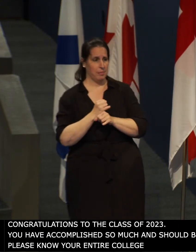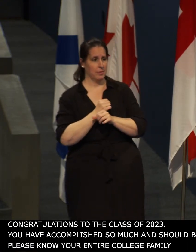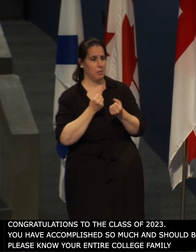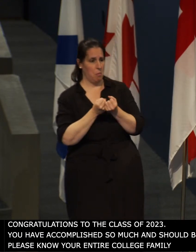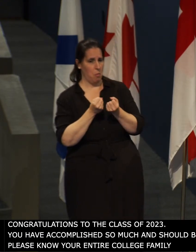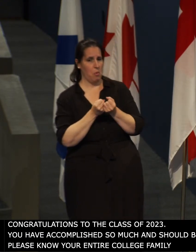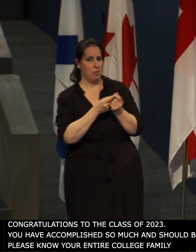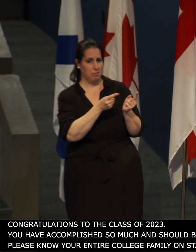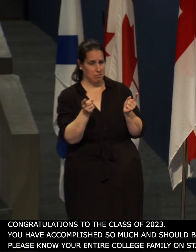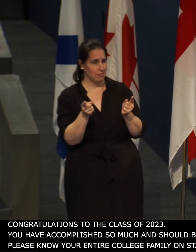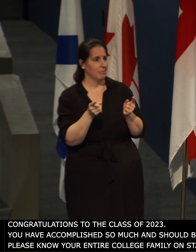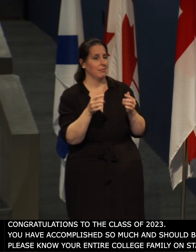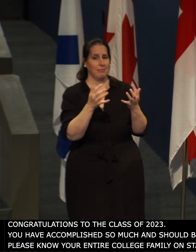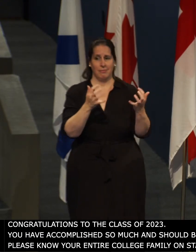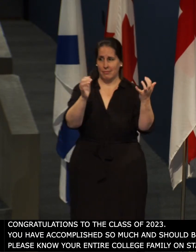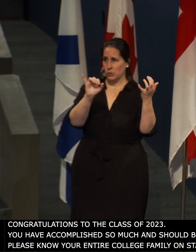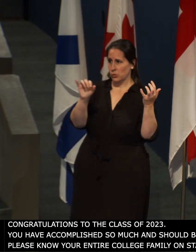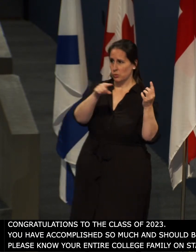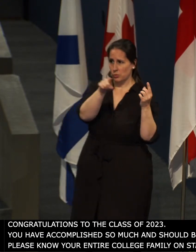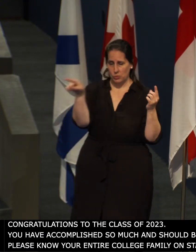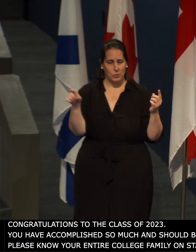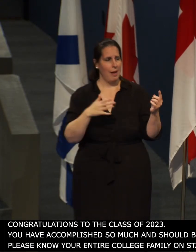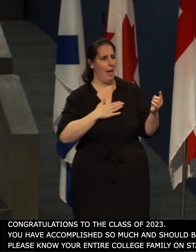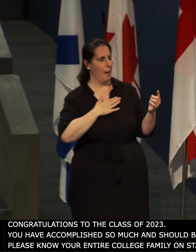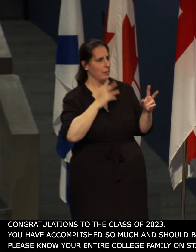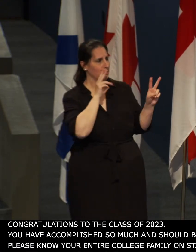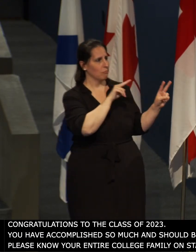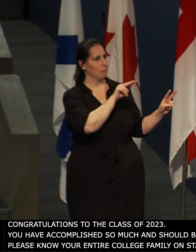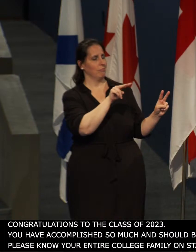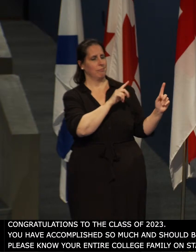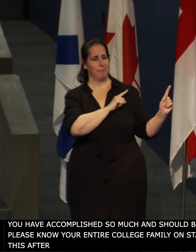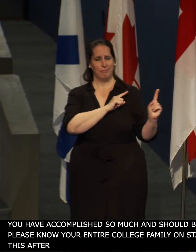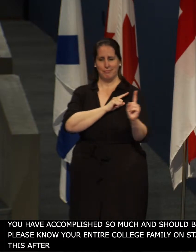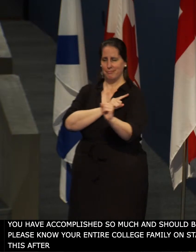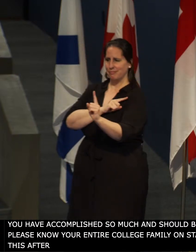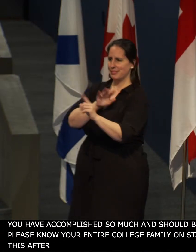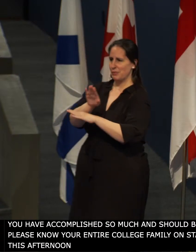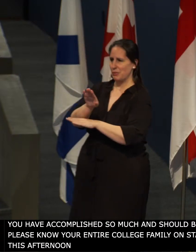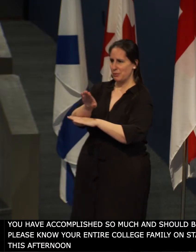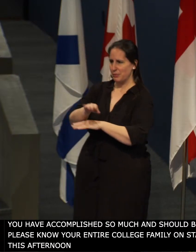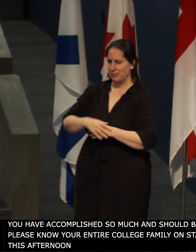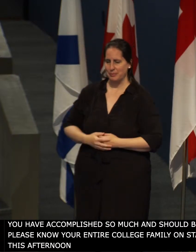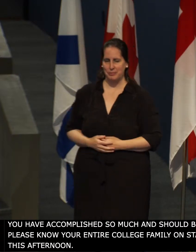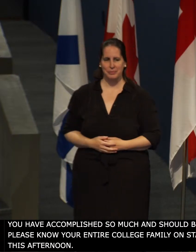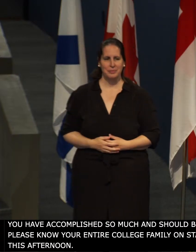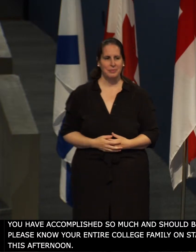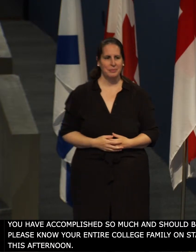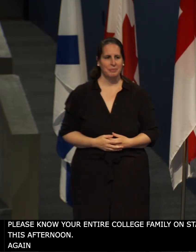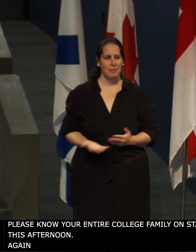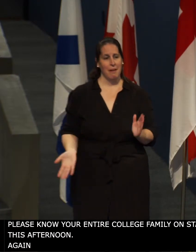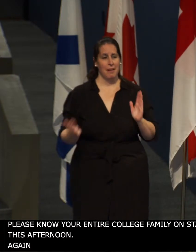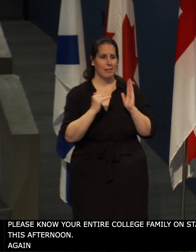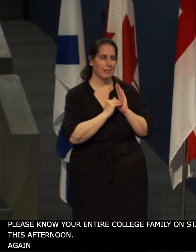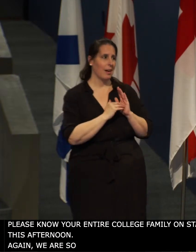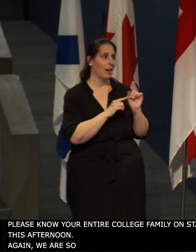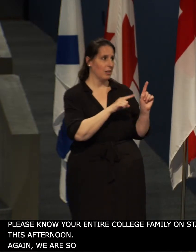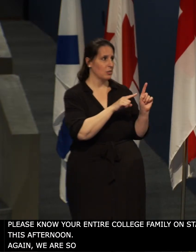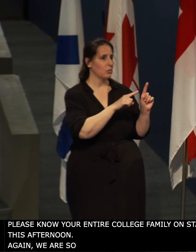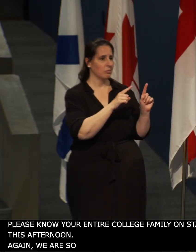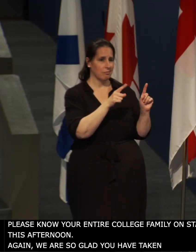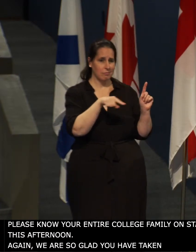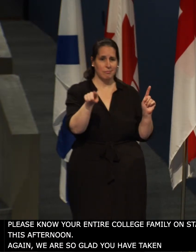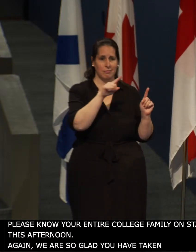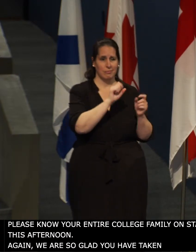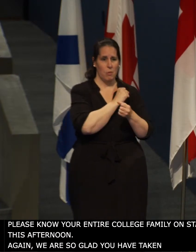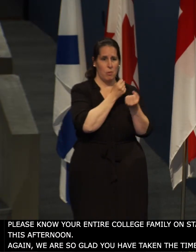audience, is thrilled to see you shine this afternoon. Again, we are so glad you have taken the time to support